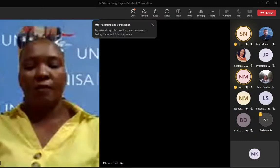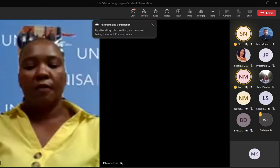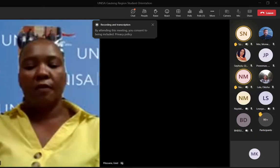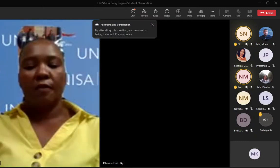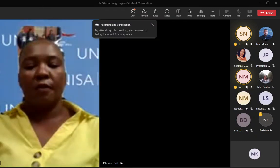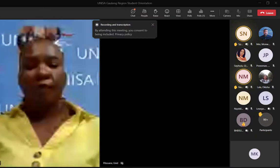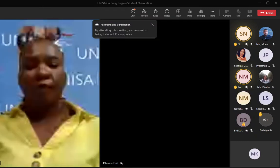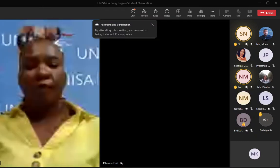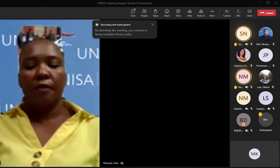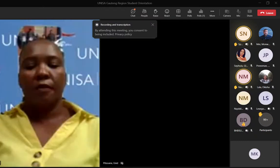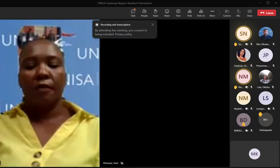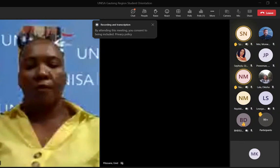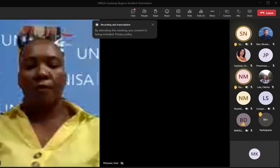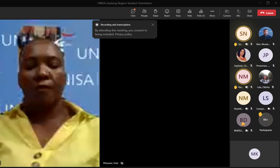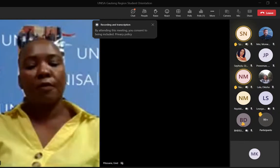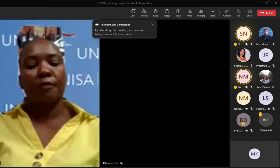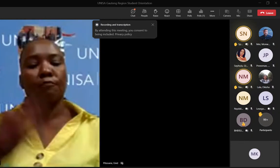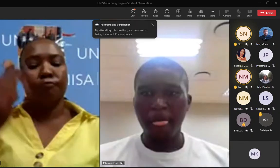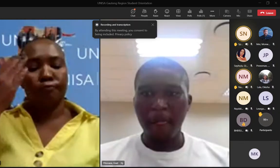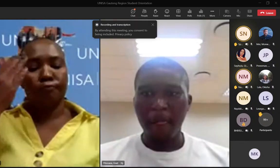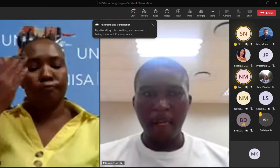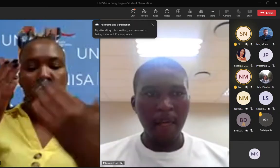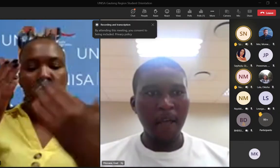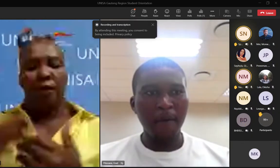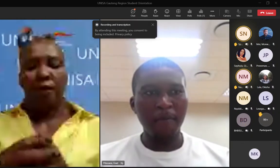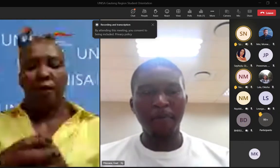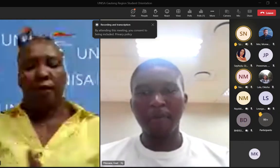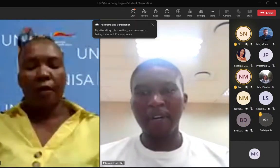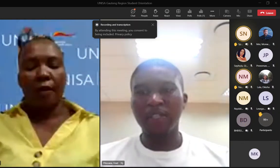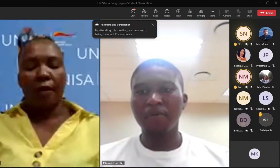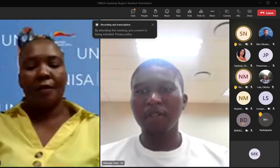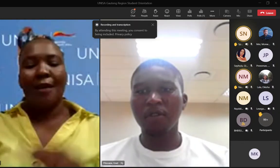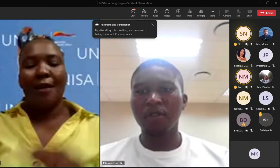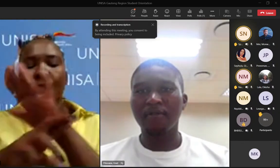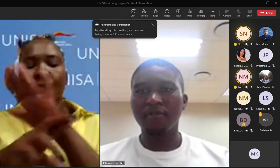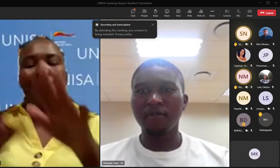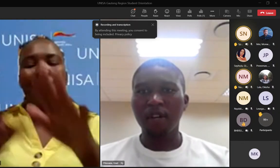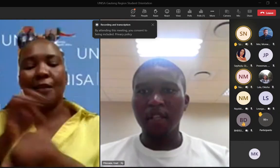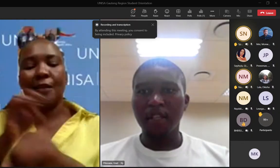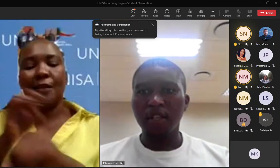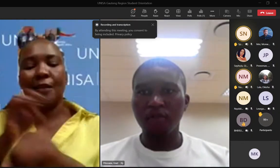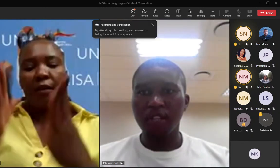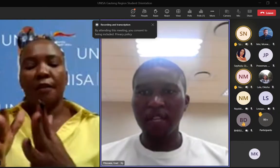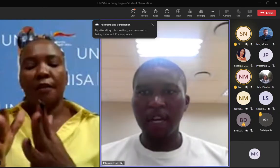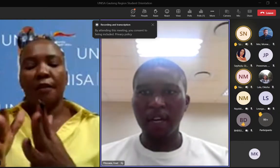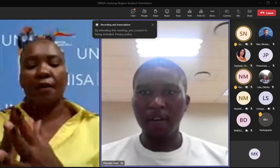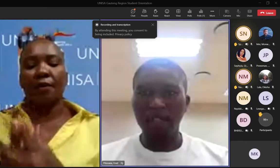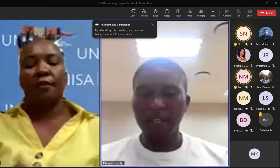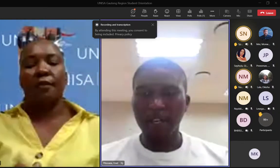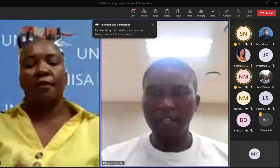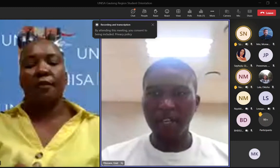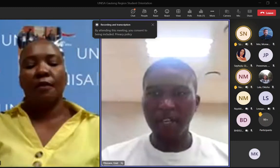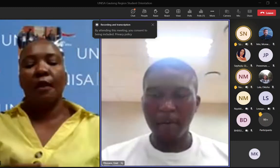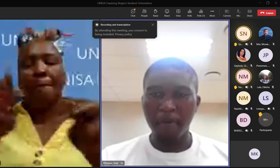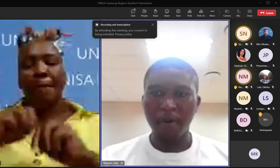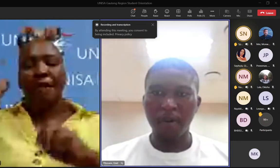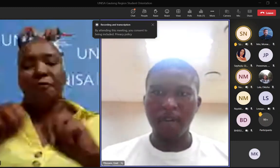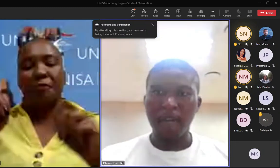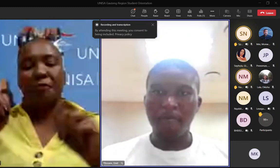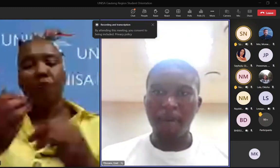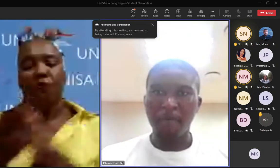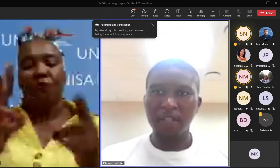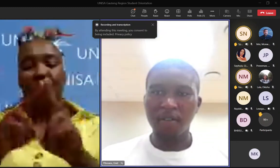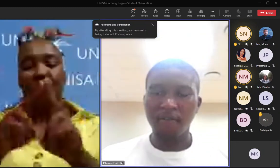uh Madam original director um the management of the unisa gauteng